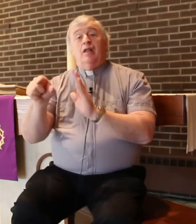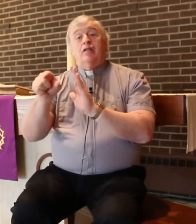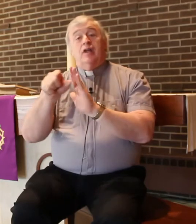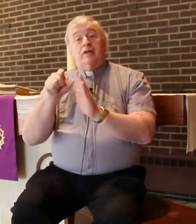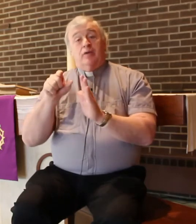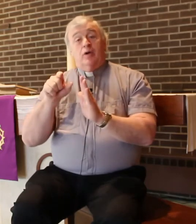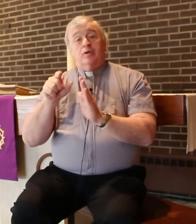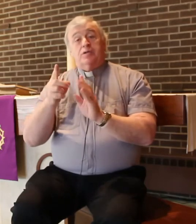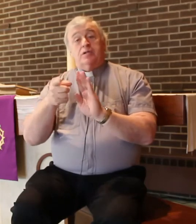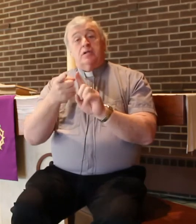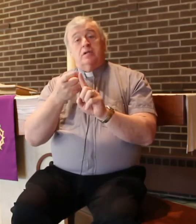That verse